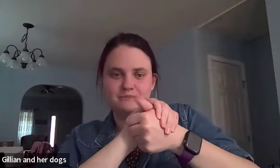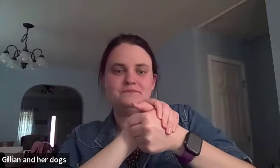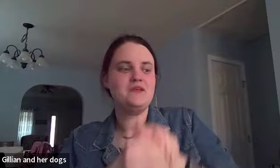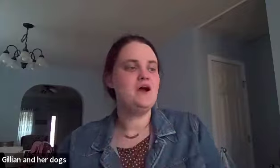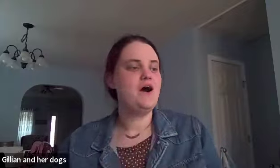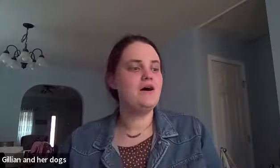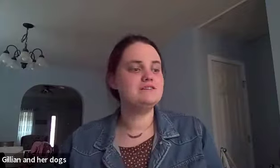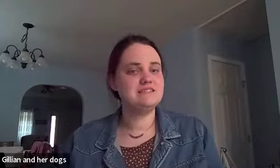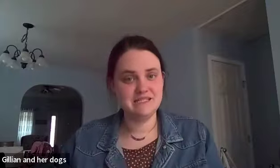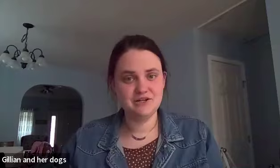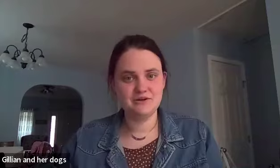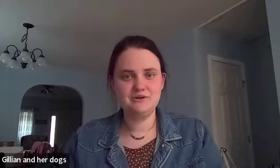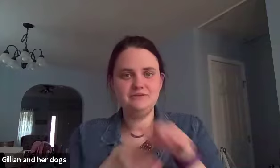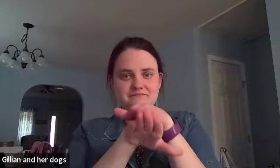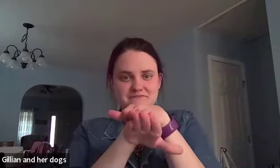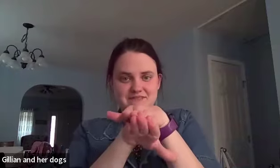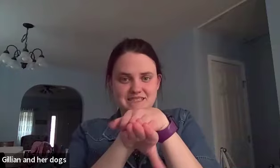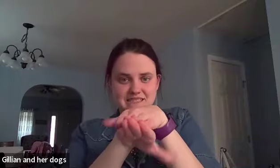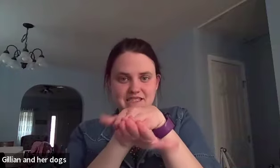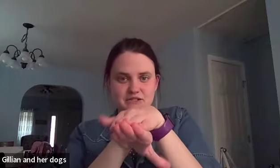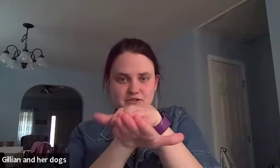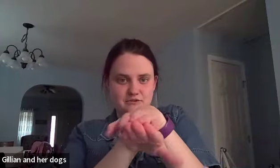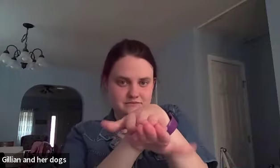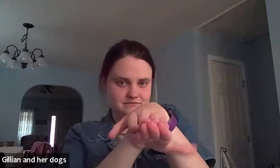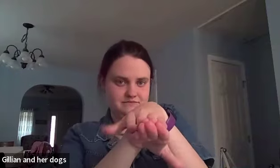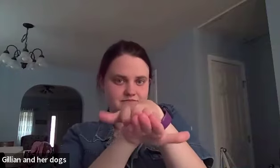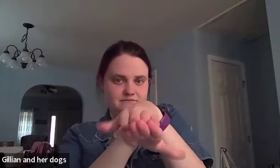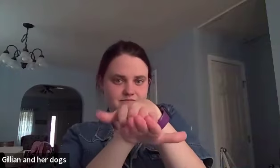turtle. Our sea turtle, sea turtle.